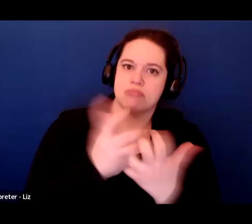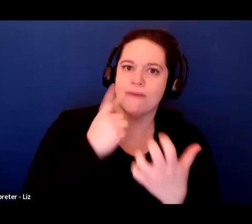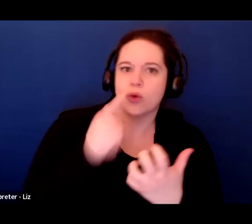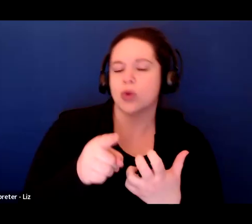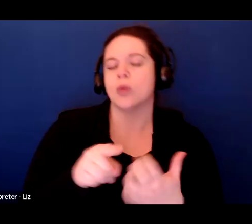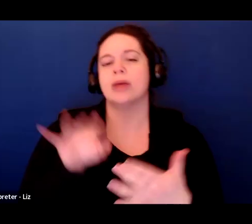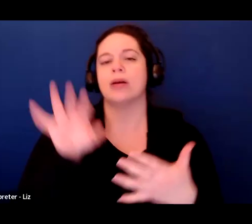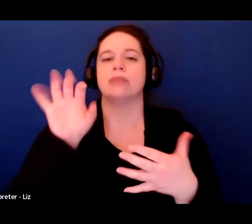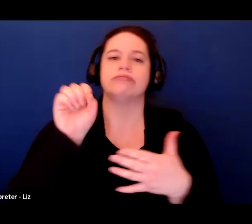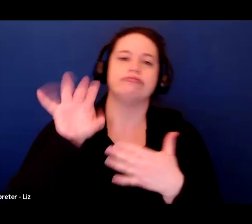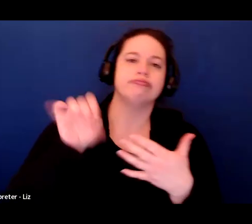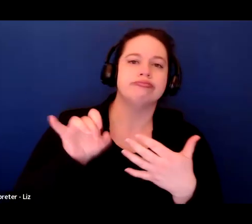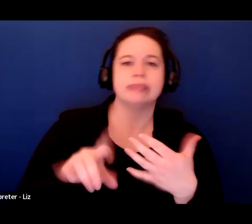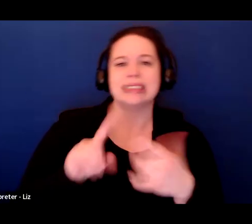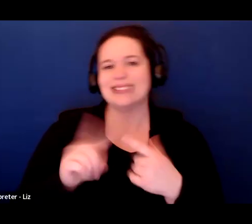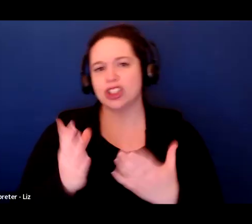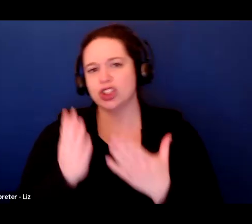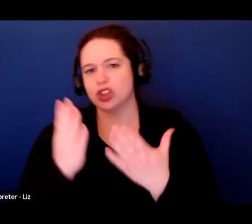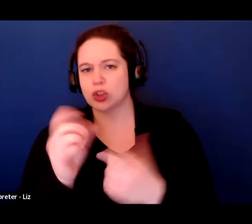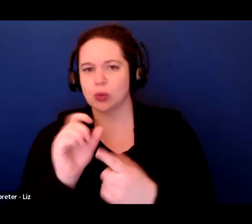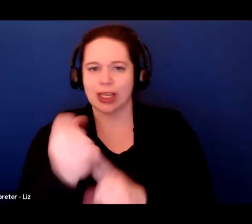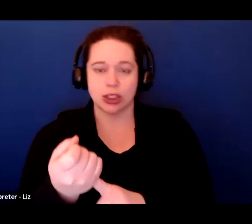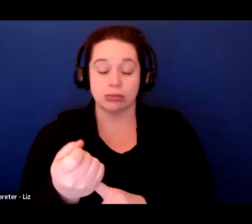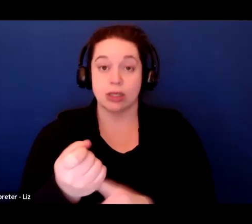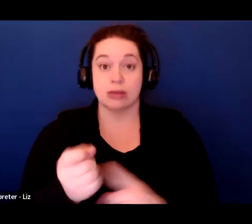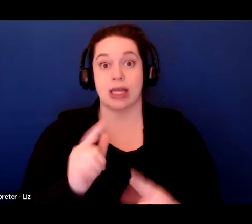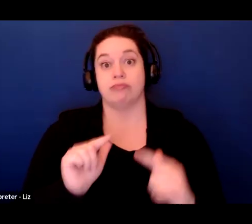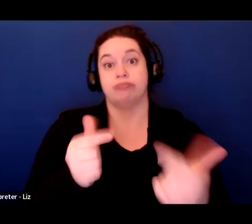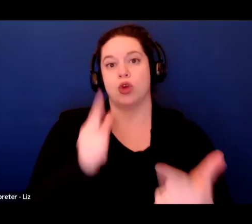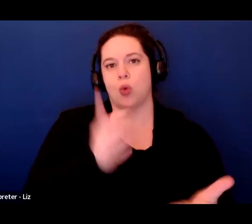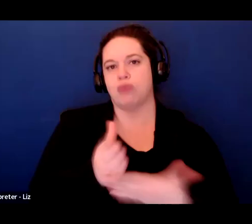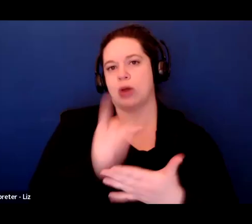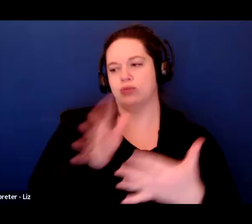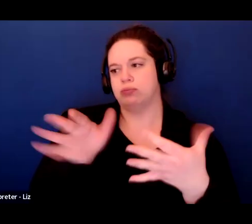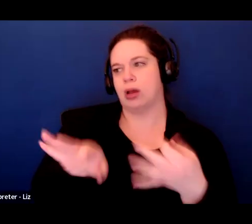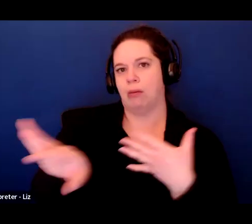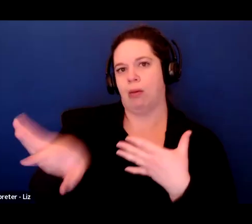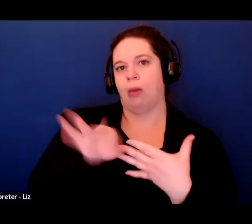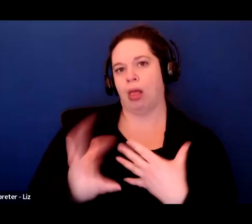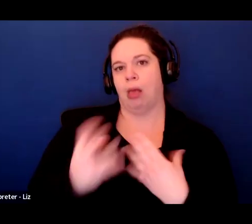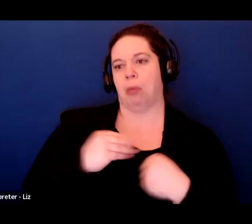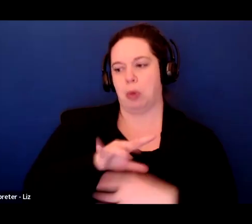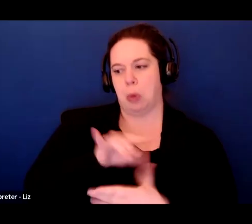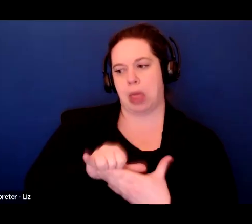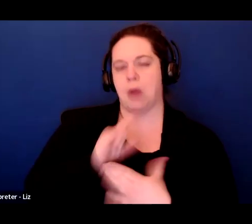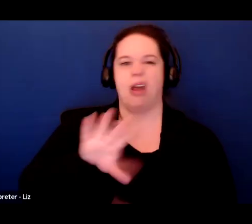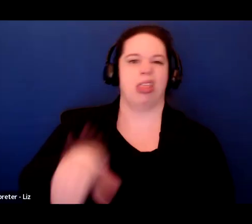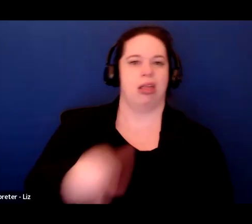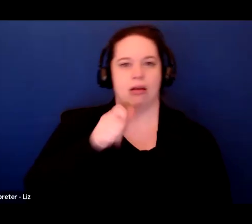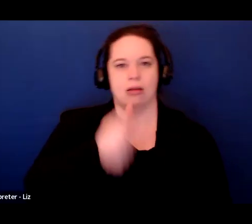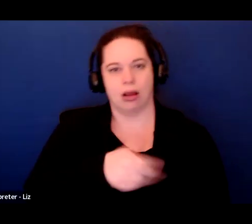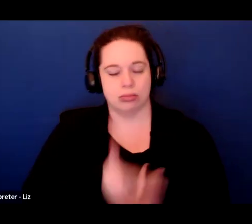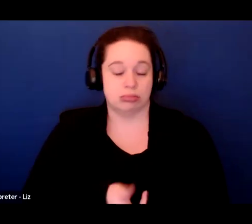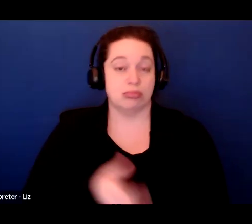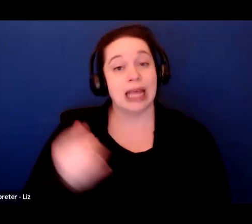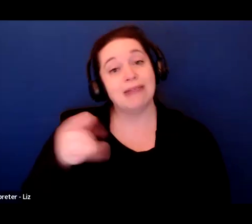these different situations. It's always up to you to choose what you choose to do. That is your decision, but they'll give you some ideas that maybe you didn't